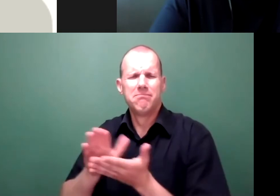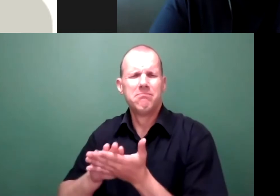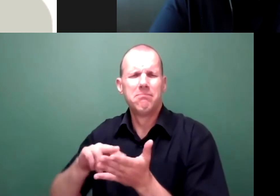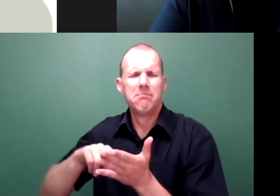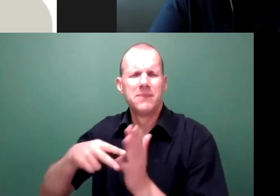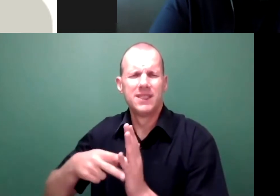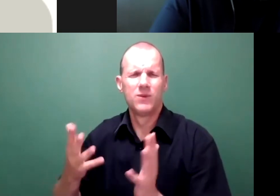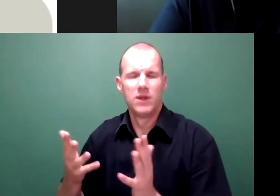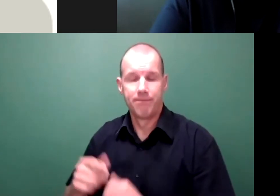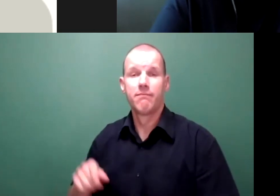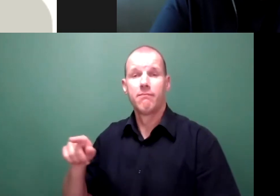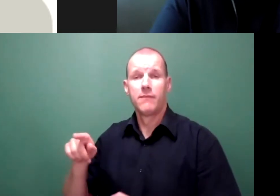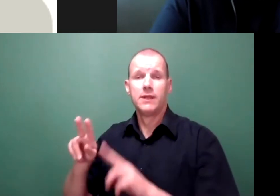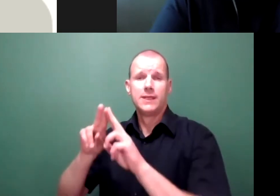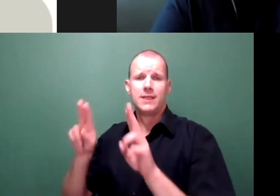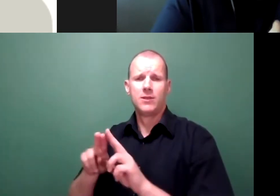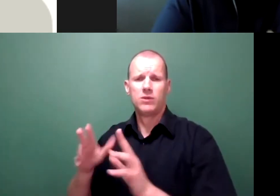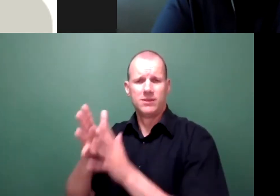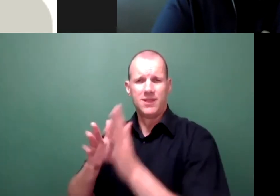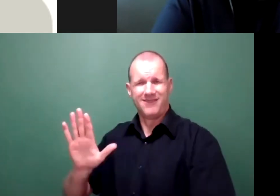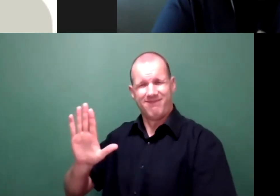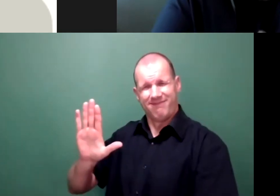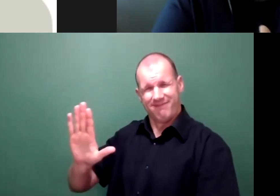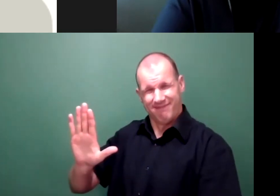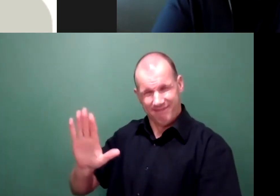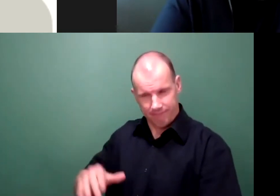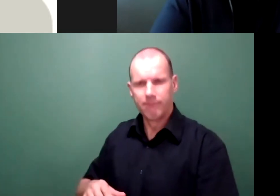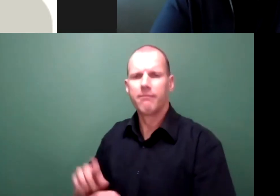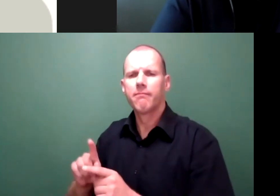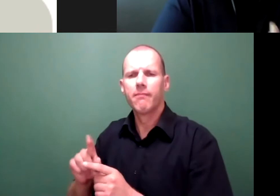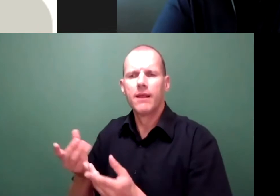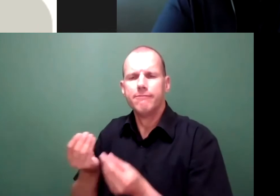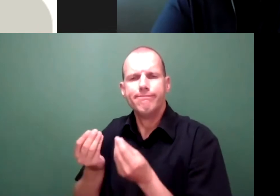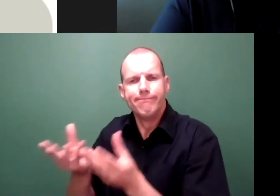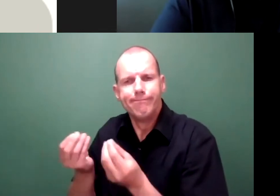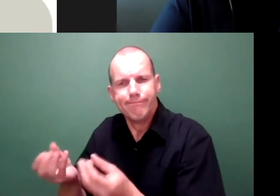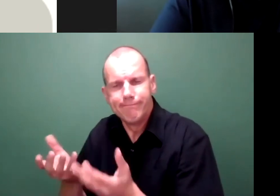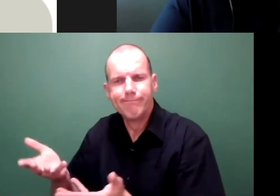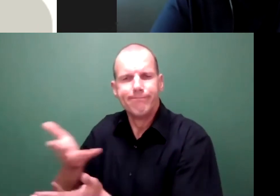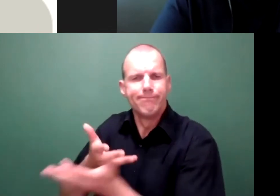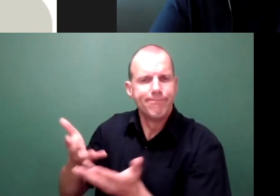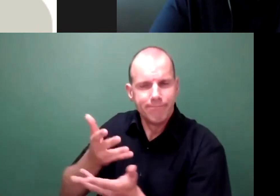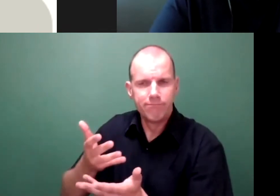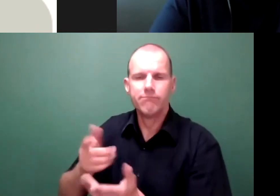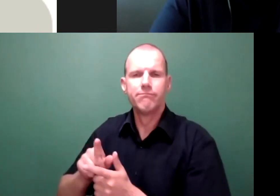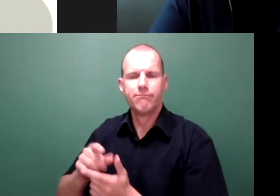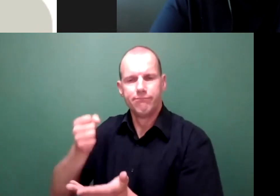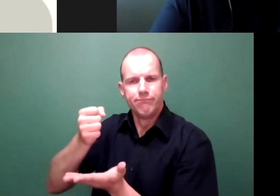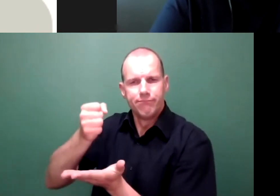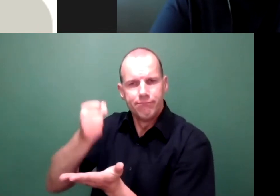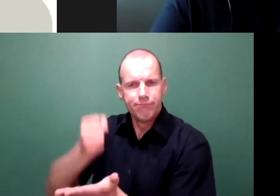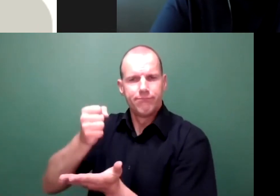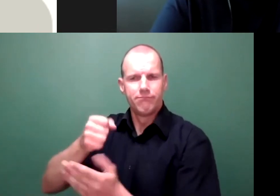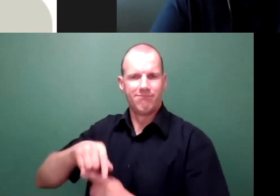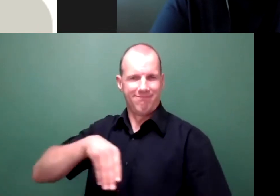And this, what my involvement, what it really involves and it entails is that when we